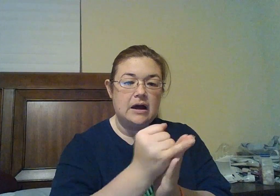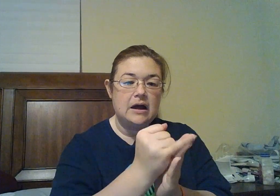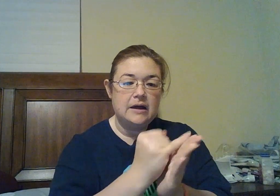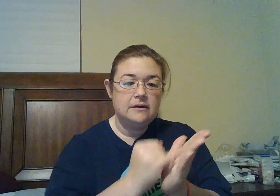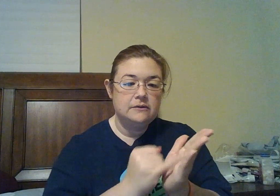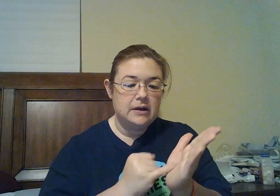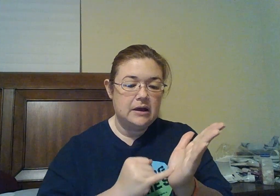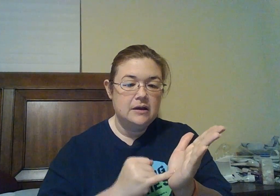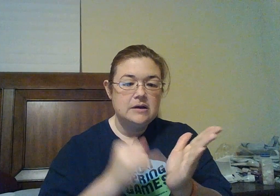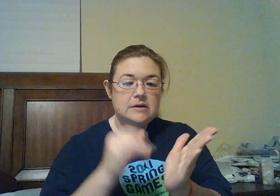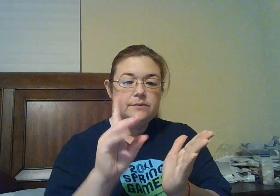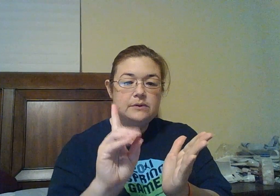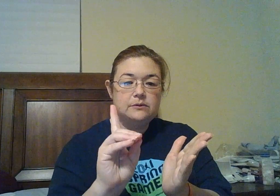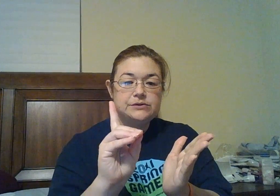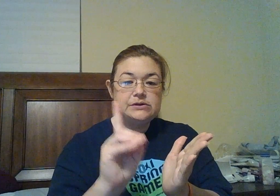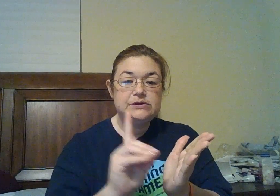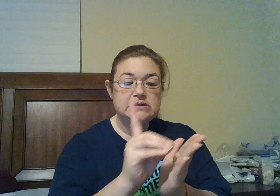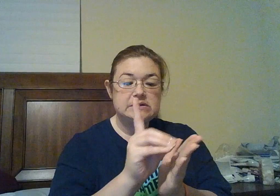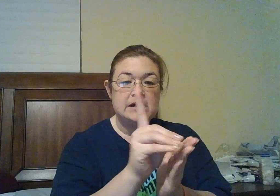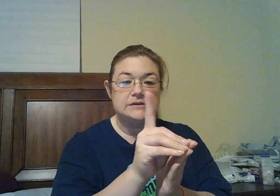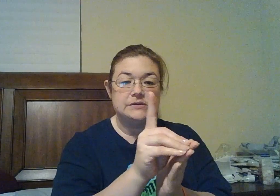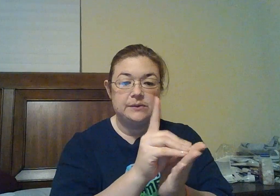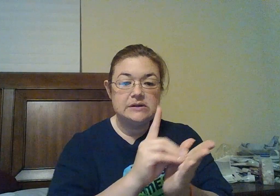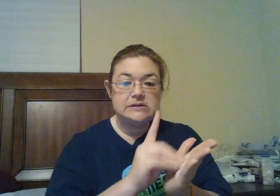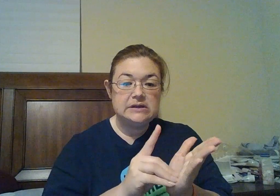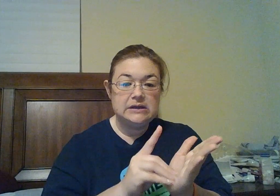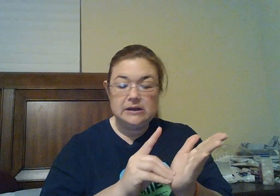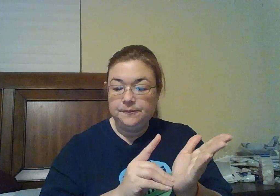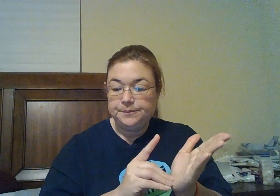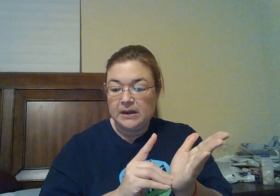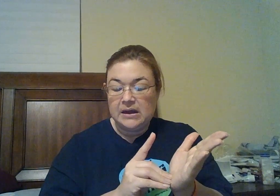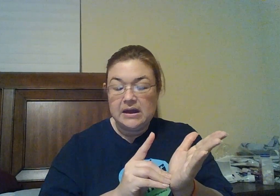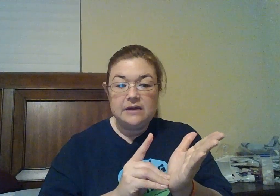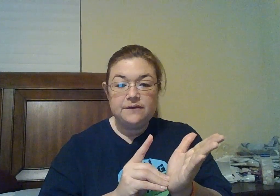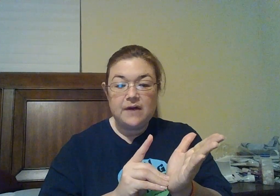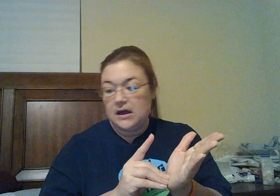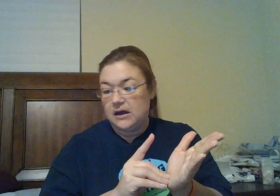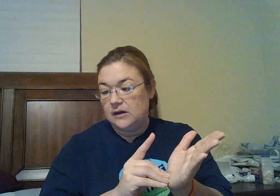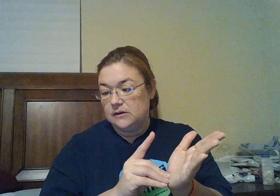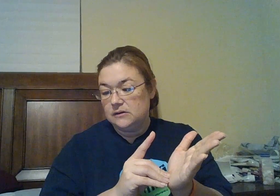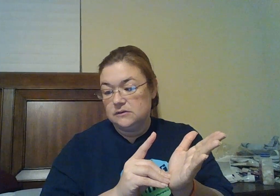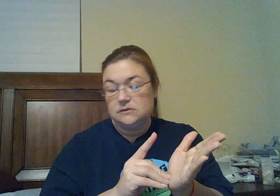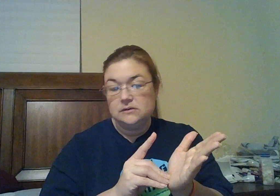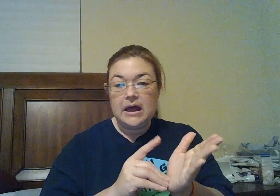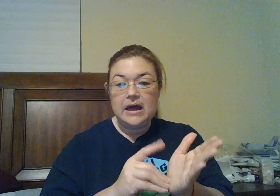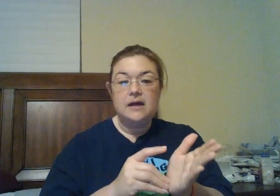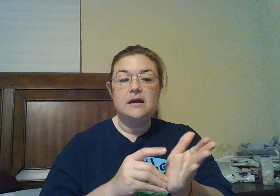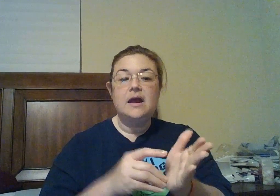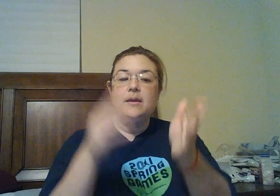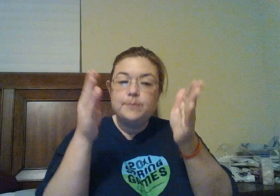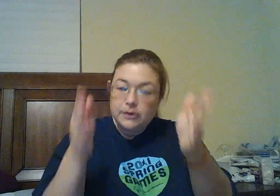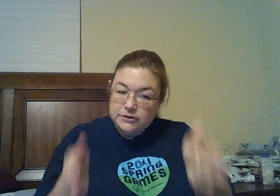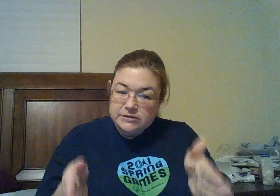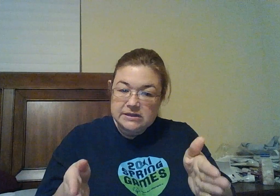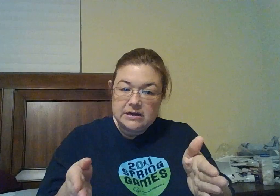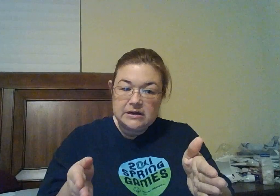I, okay? But we're doing to design, so it's going to be a D. And if I add a person indicator,